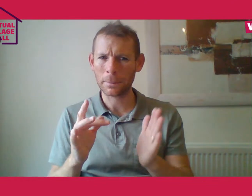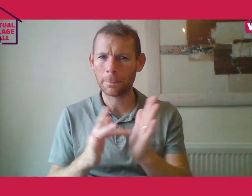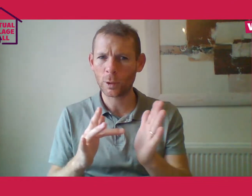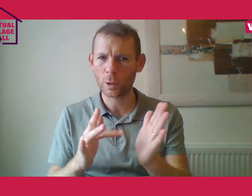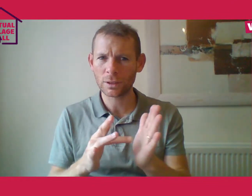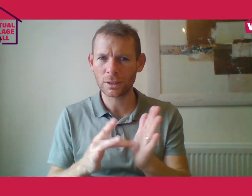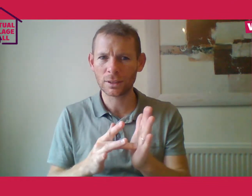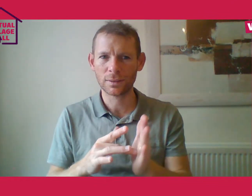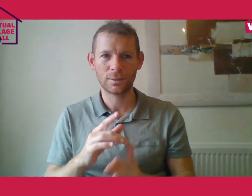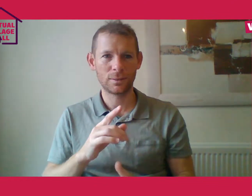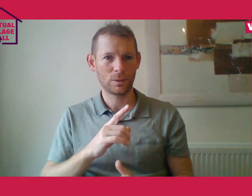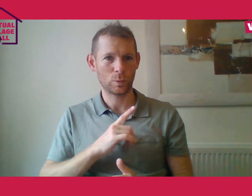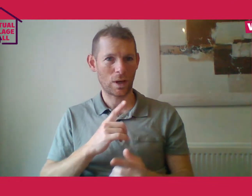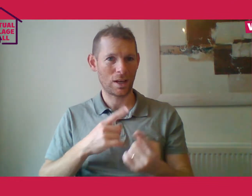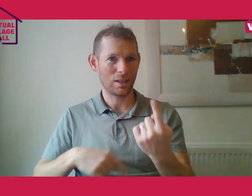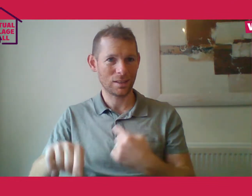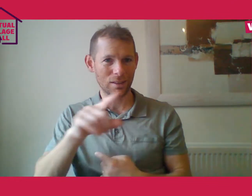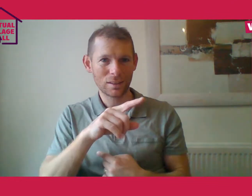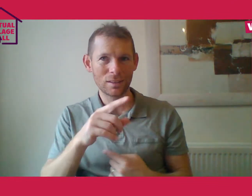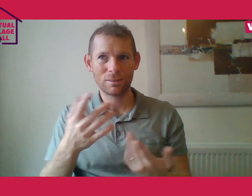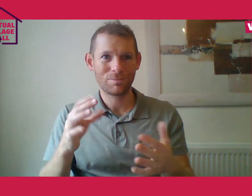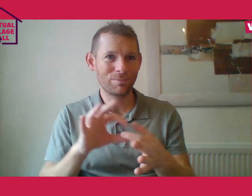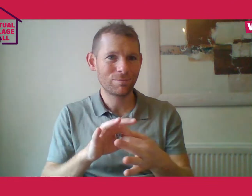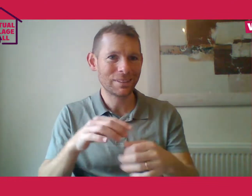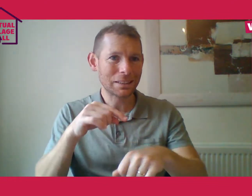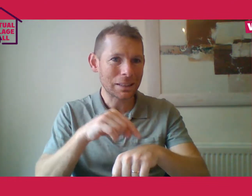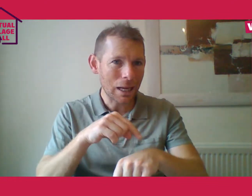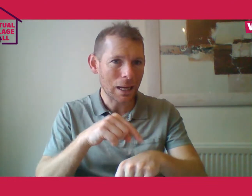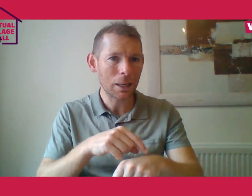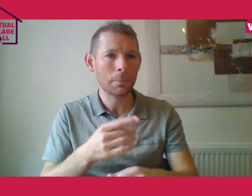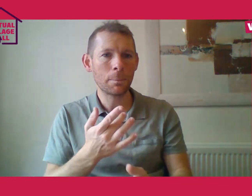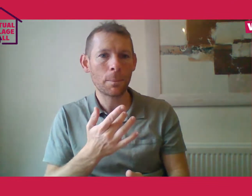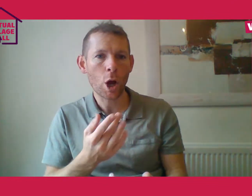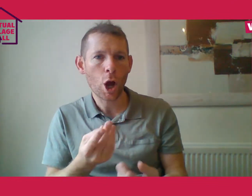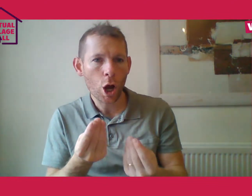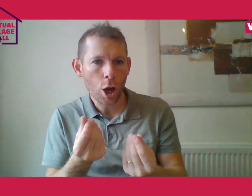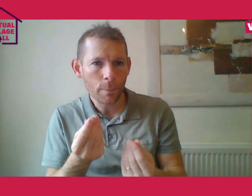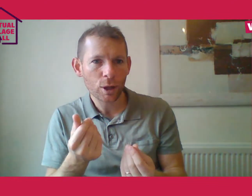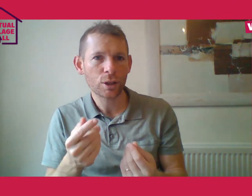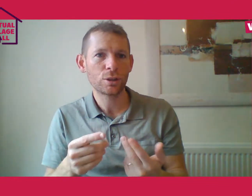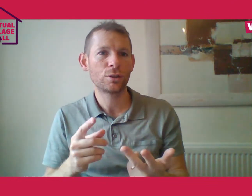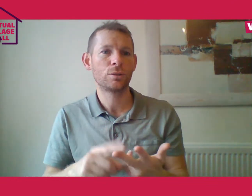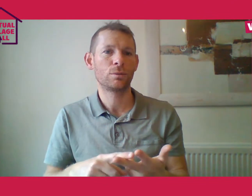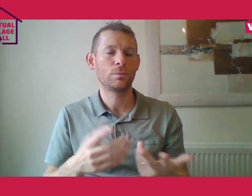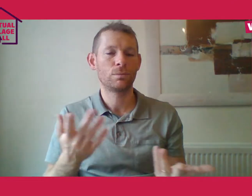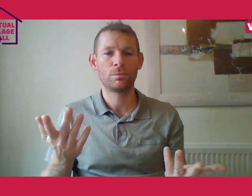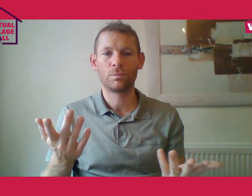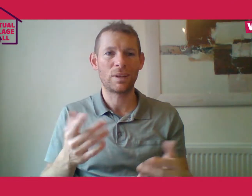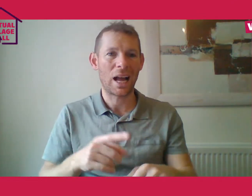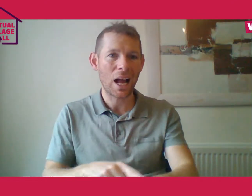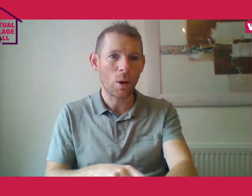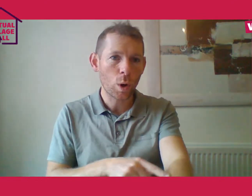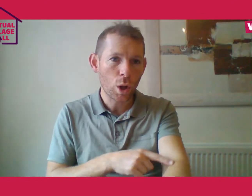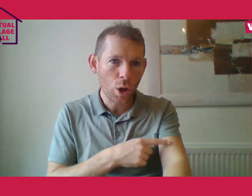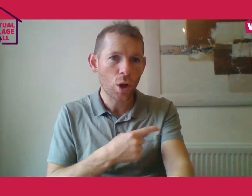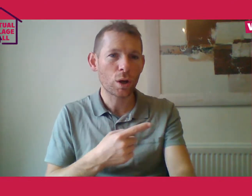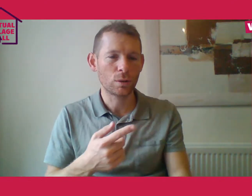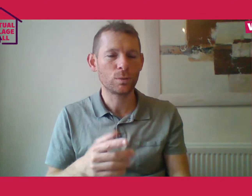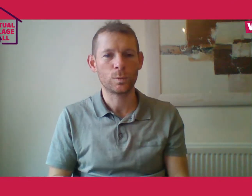So numbers are a very important part of sign language. Obviously, numbers can be used in relation to time, amount of